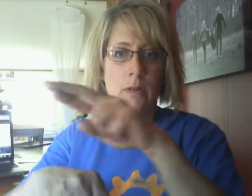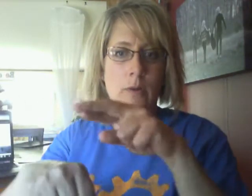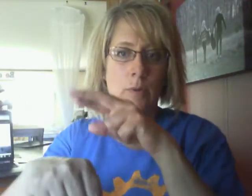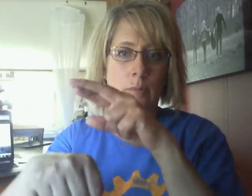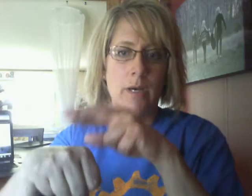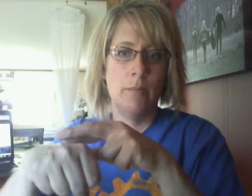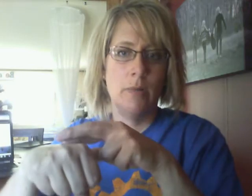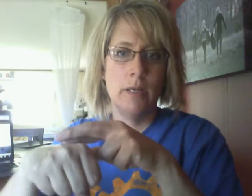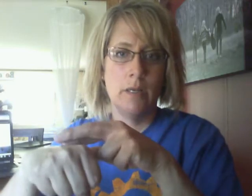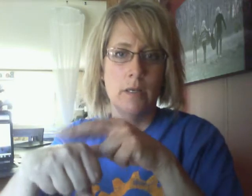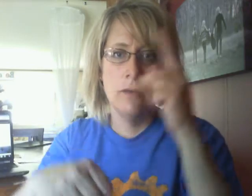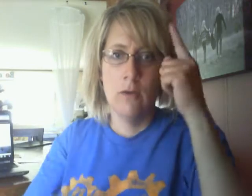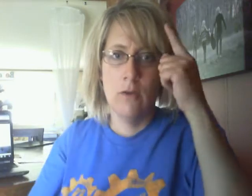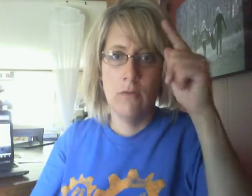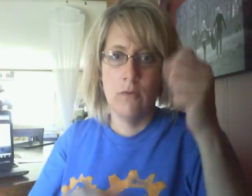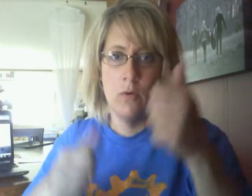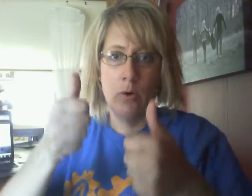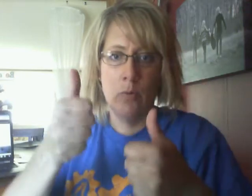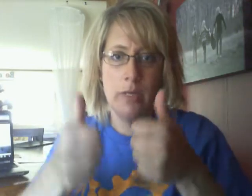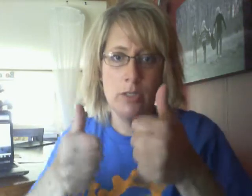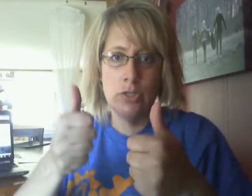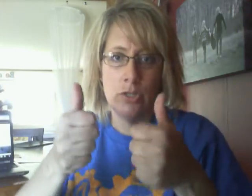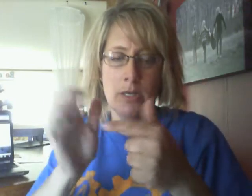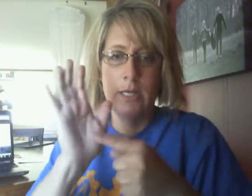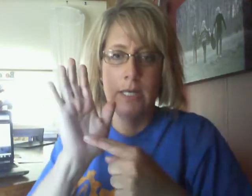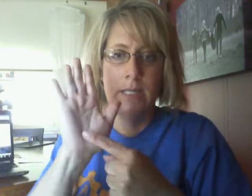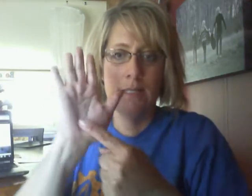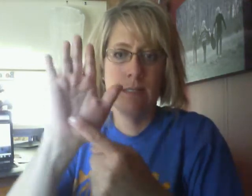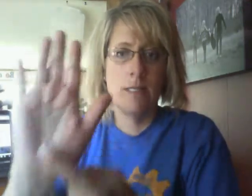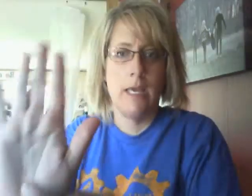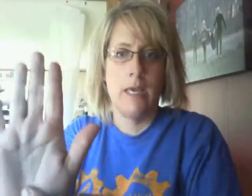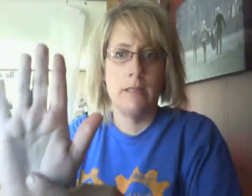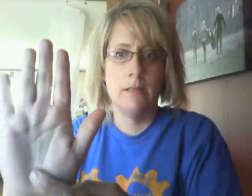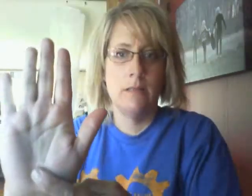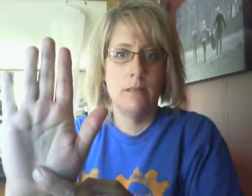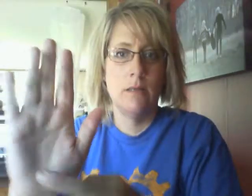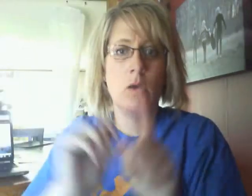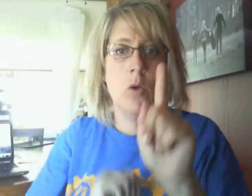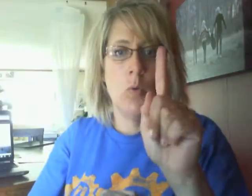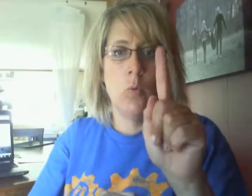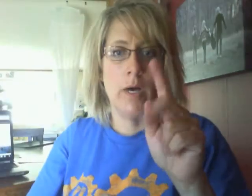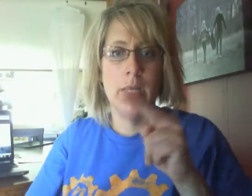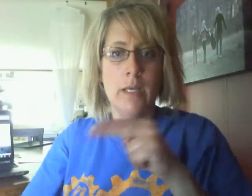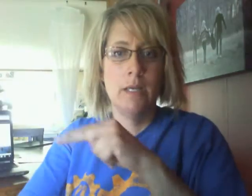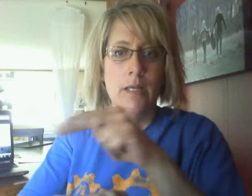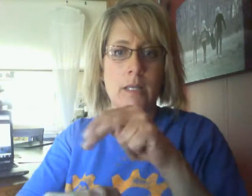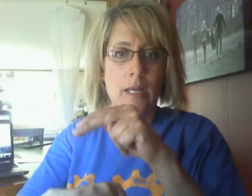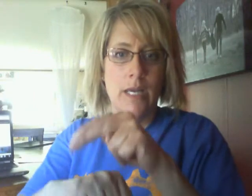the republic for which it stands, one